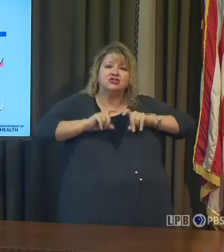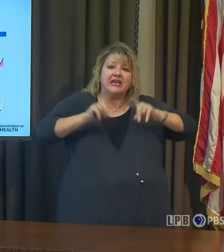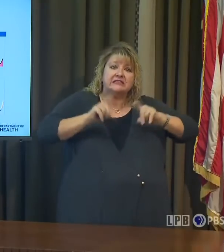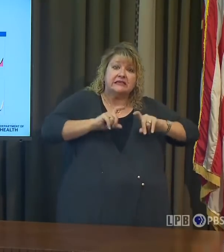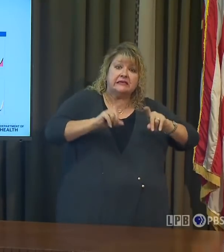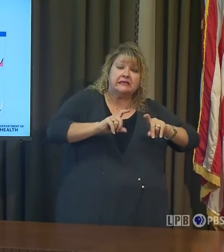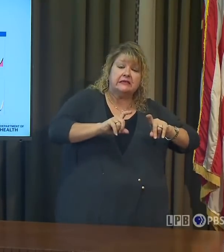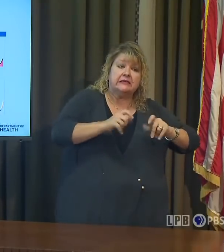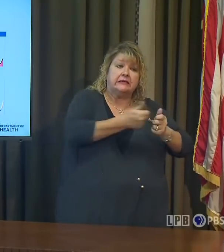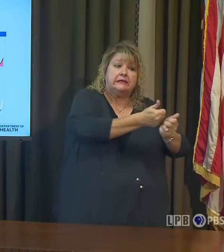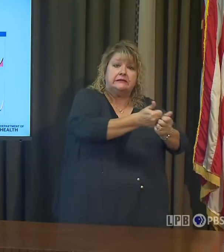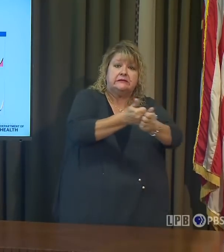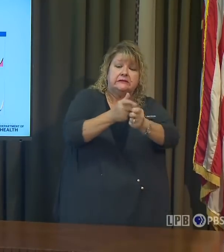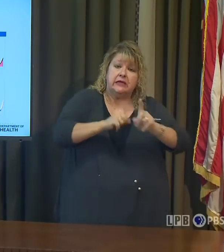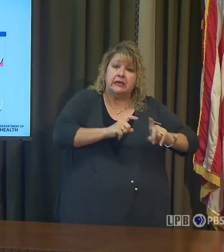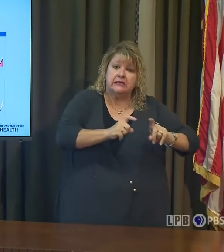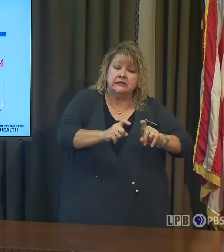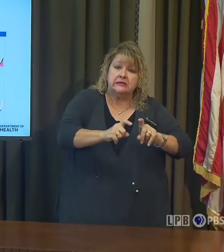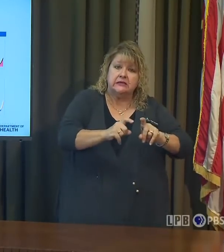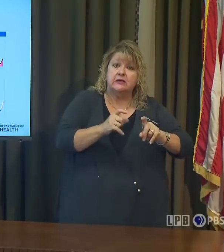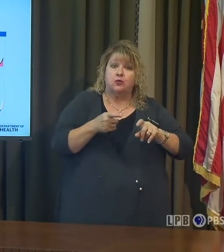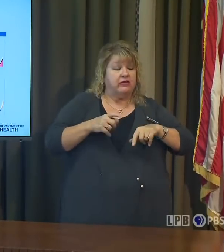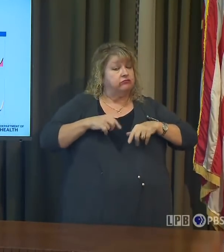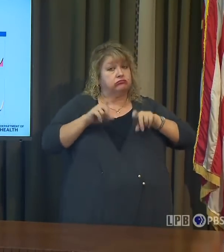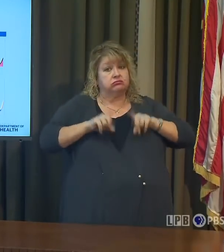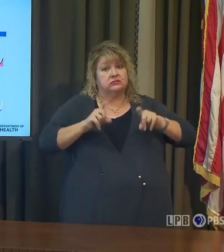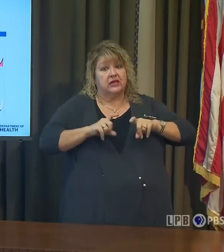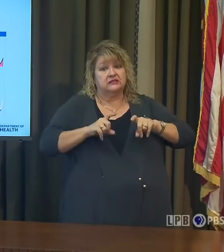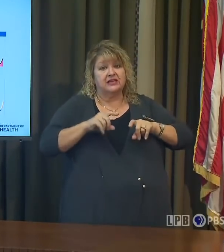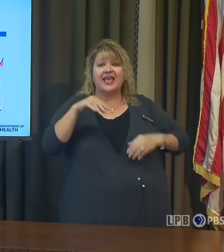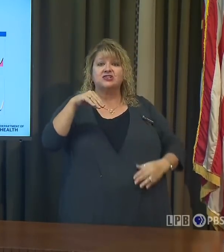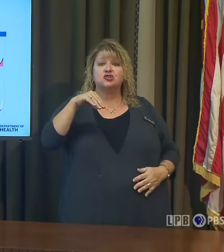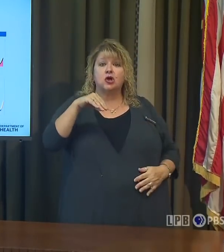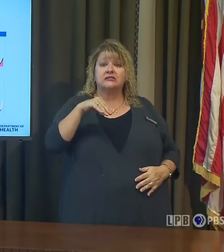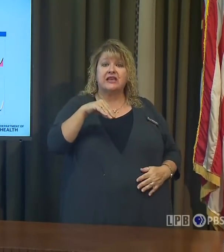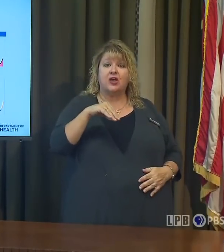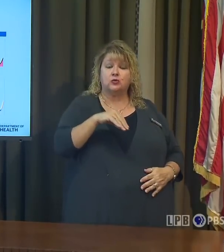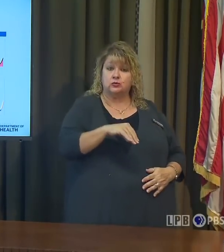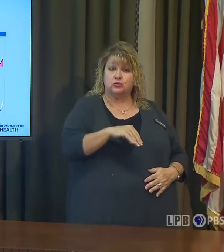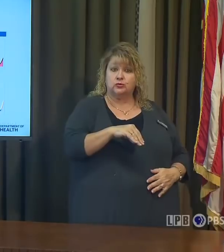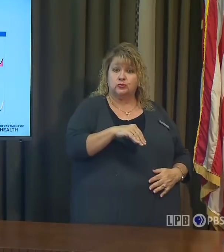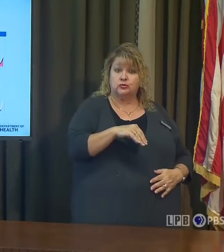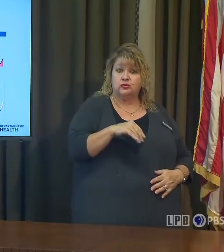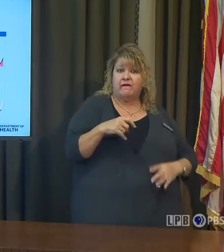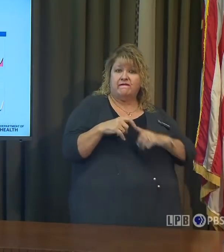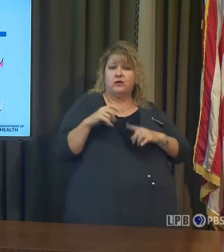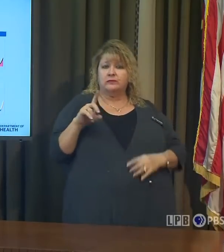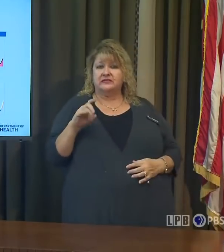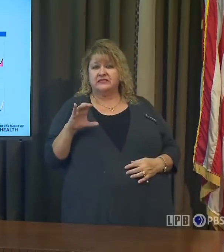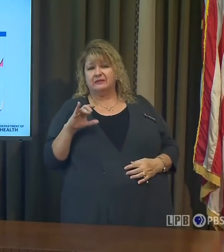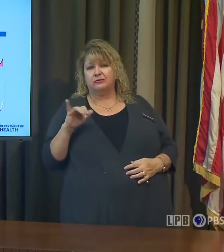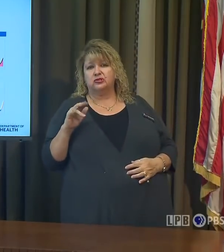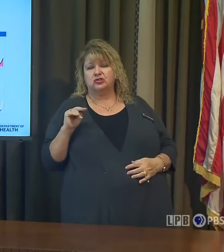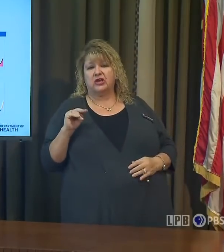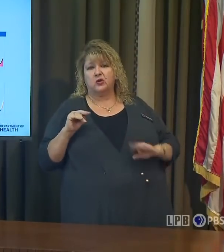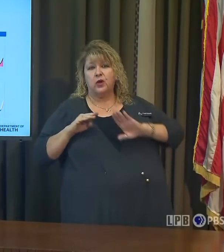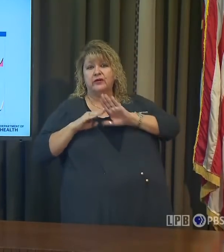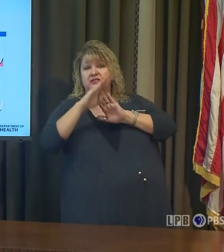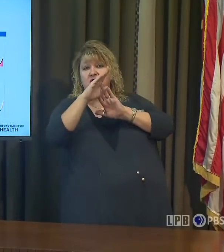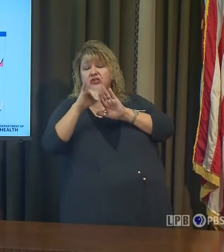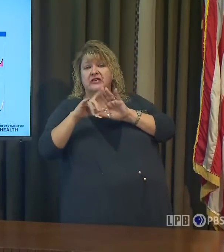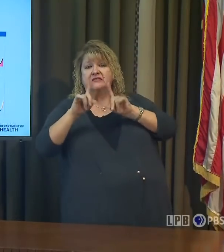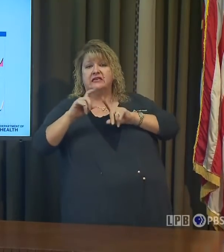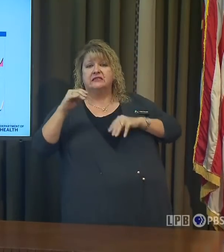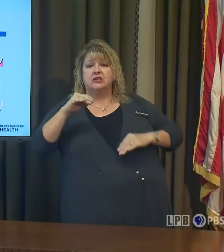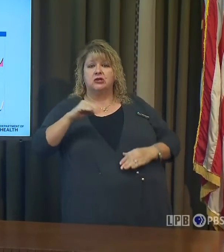done, and as you would expect, that testing volume has gone down steadily from that December, January surge, and is